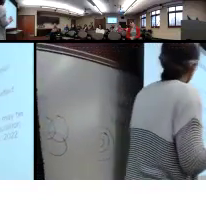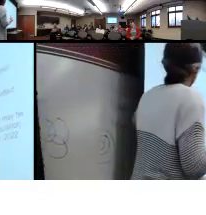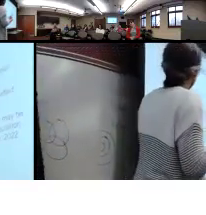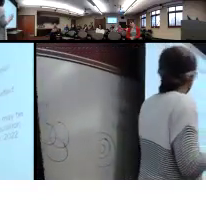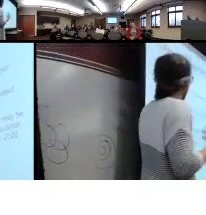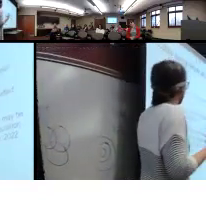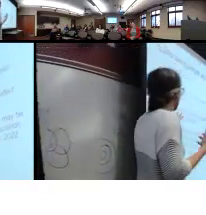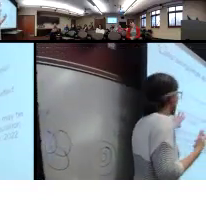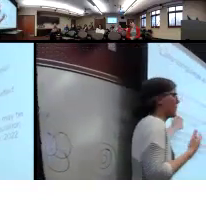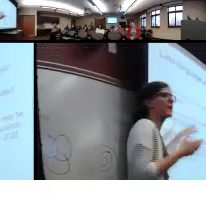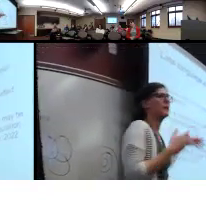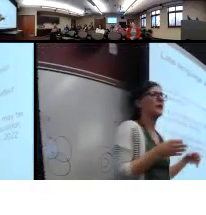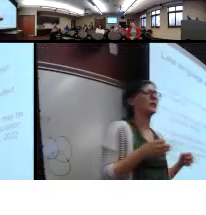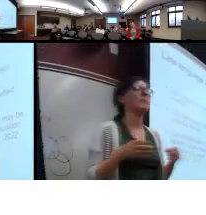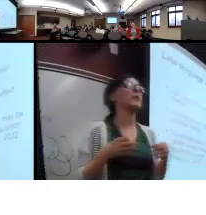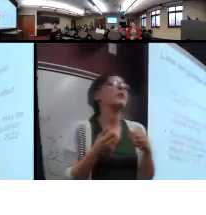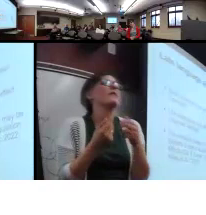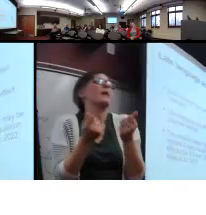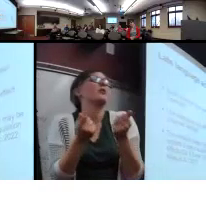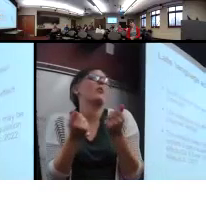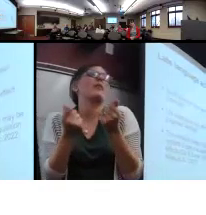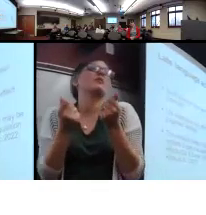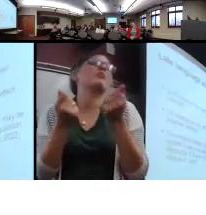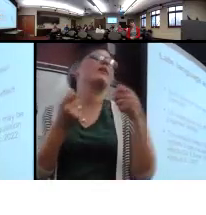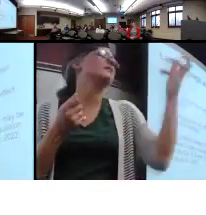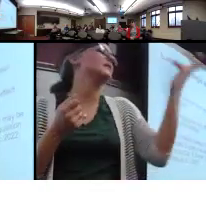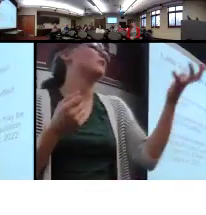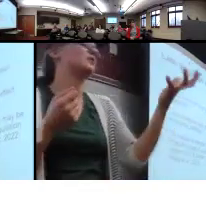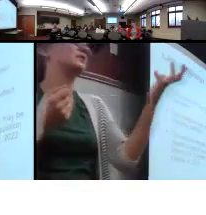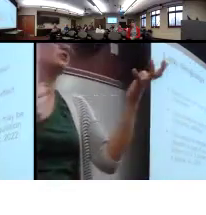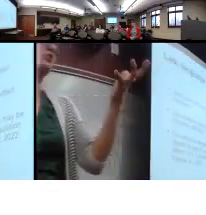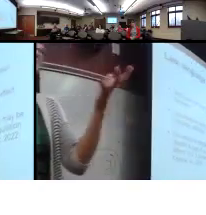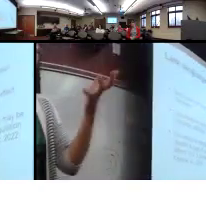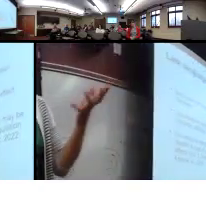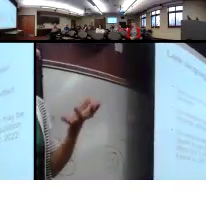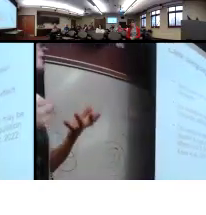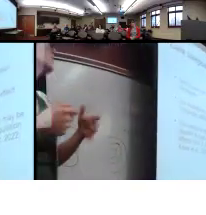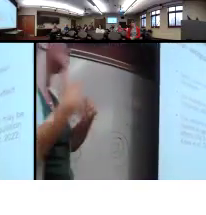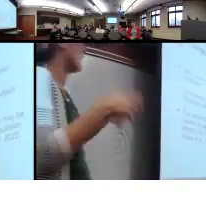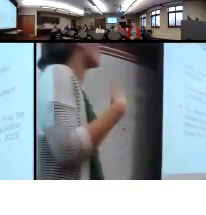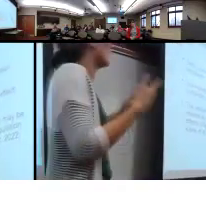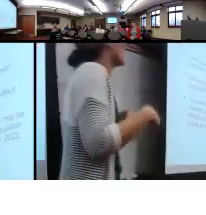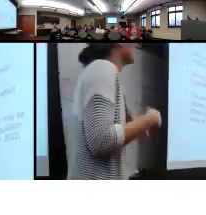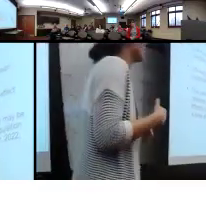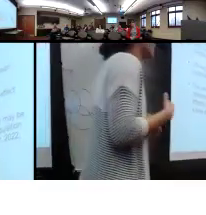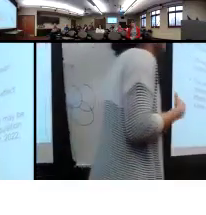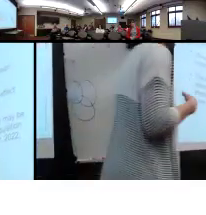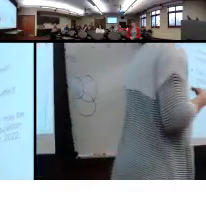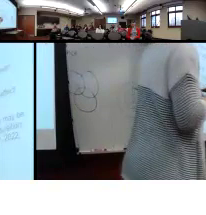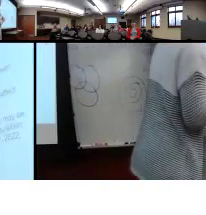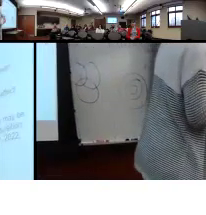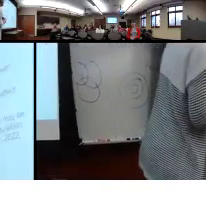experience to sort of help your pragmatic abilities. Maybe you have a better awareness of what is it the addressee needs to know from me, which is part of what is